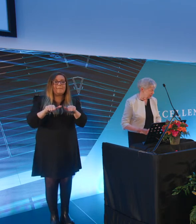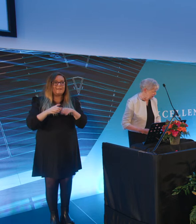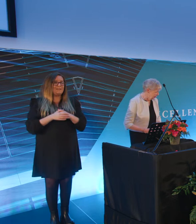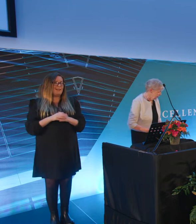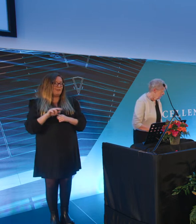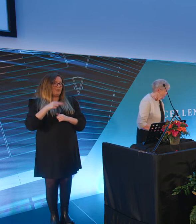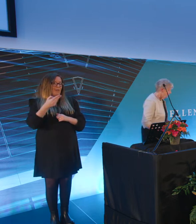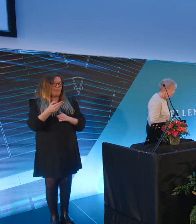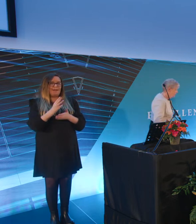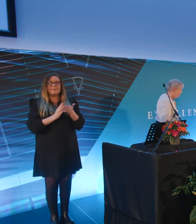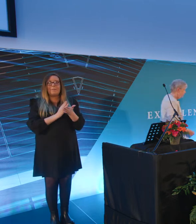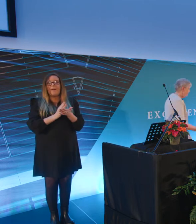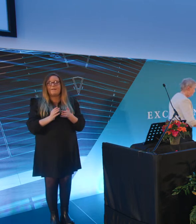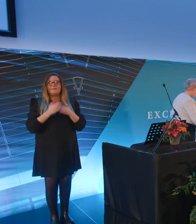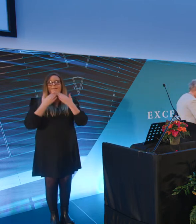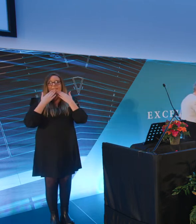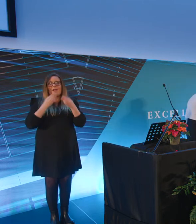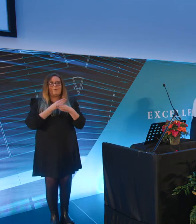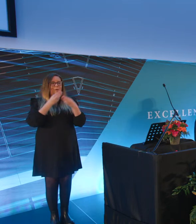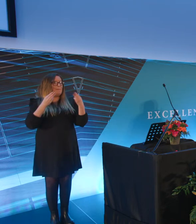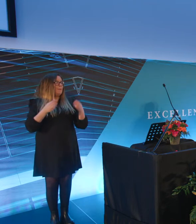all very much.